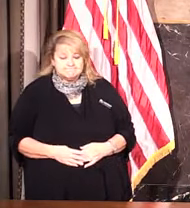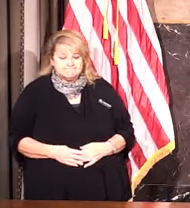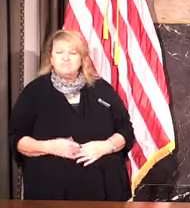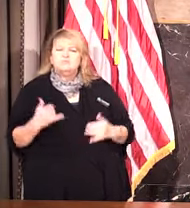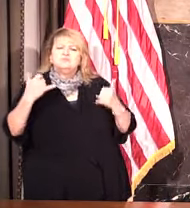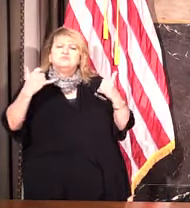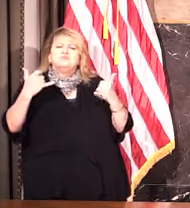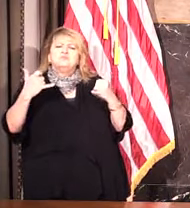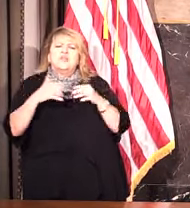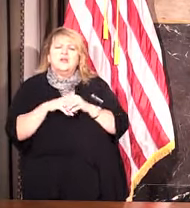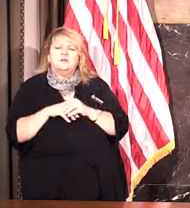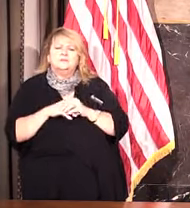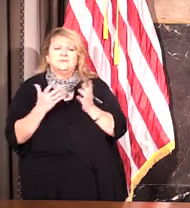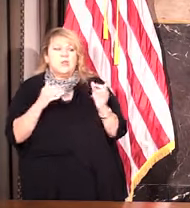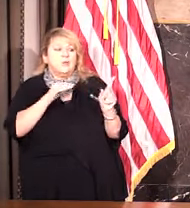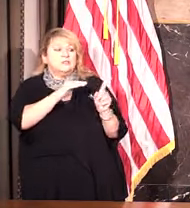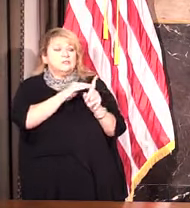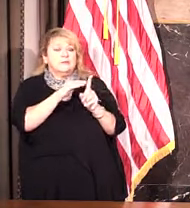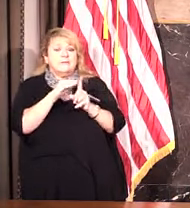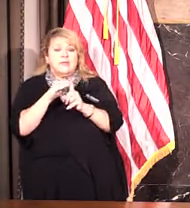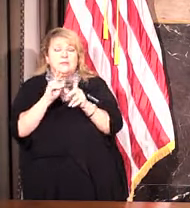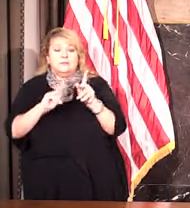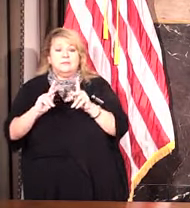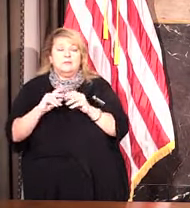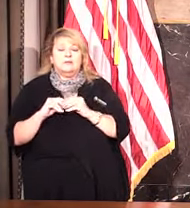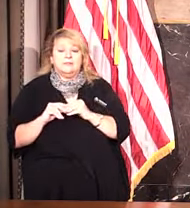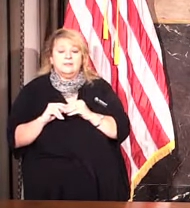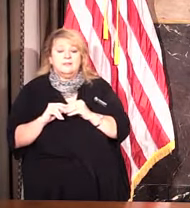I want to just remind folks that